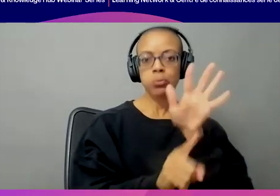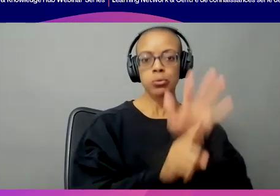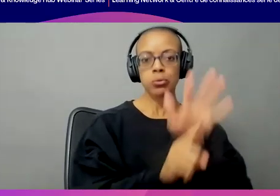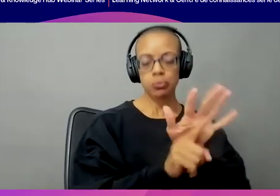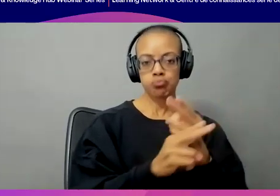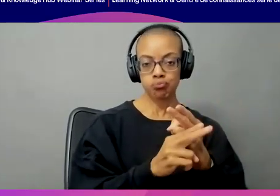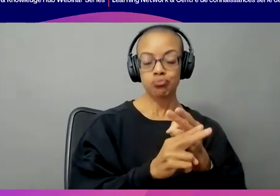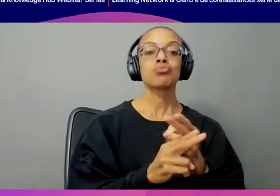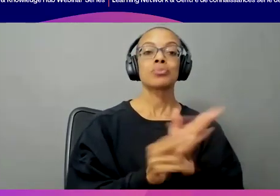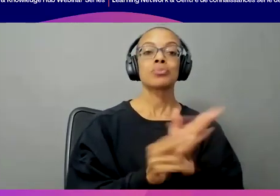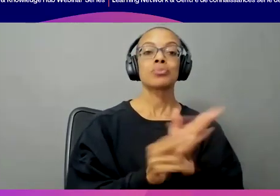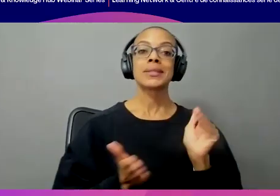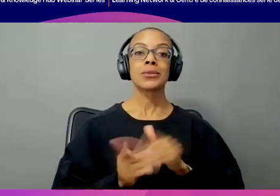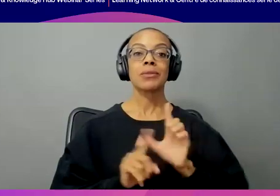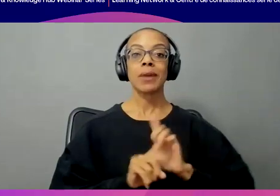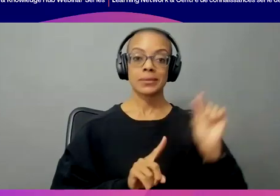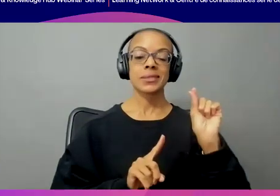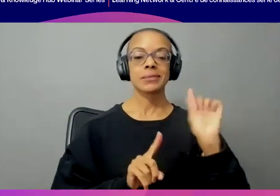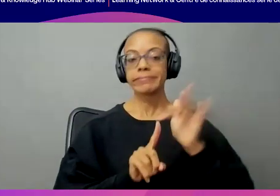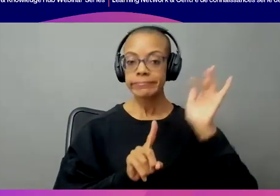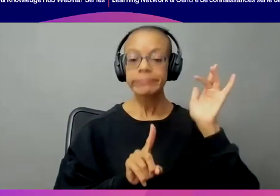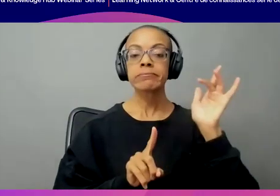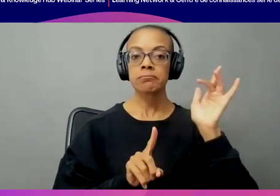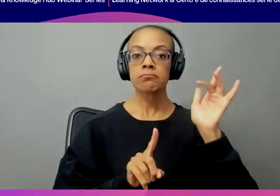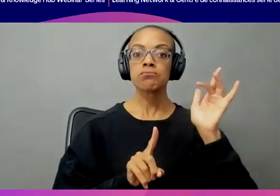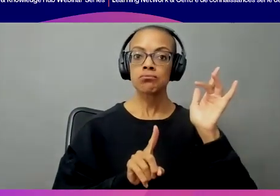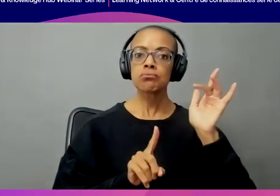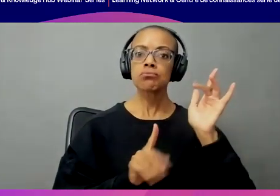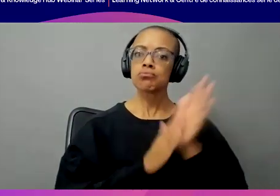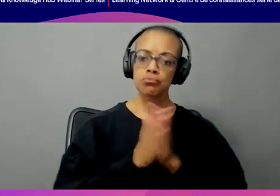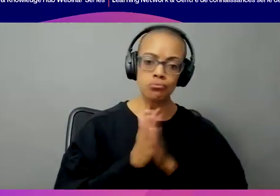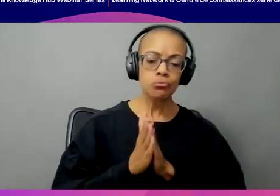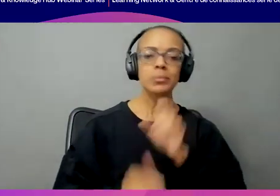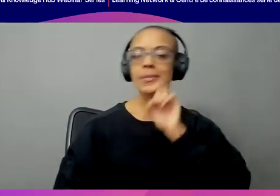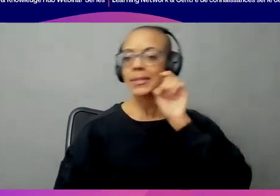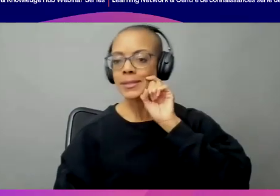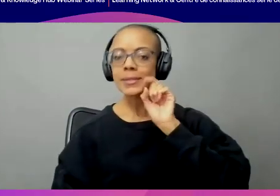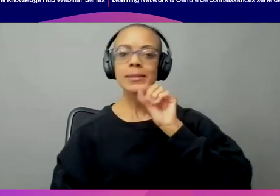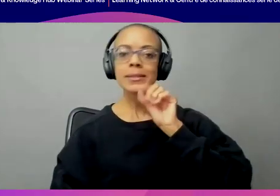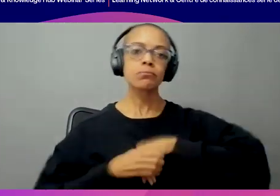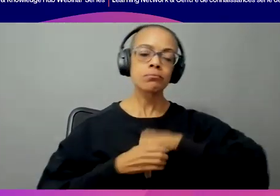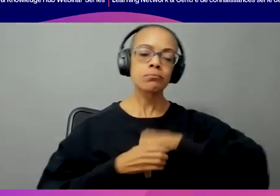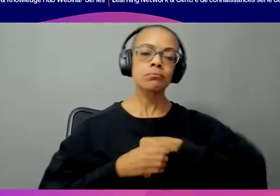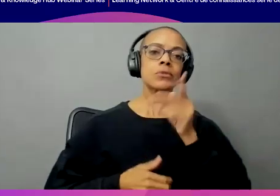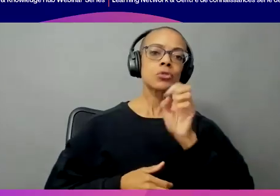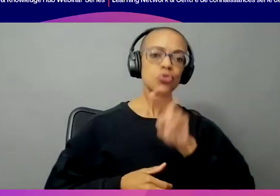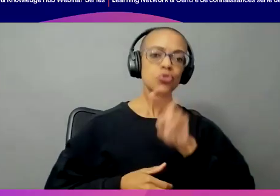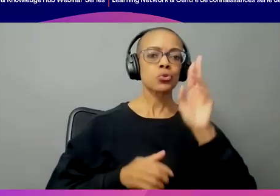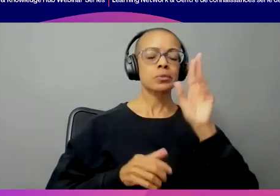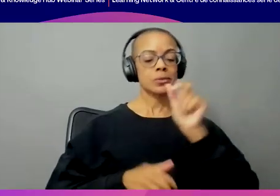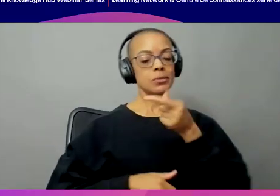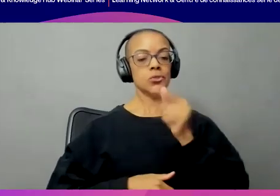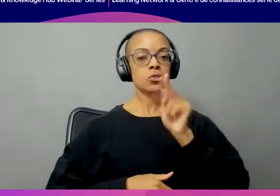of Excellence, we're very interested in sex and gender science and SGBA+, but in particular,